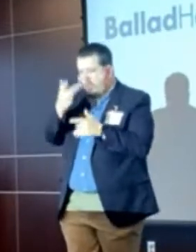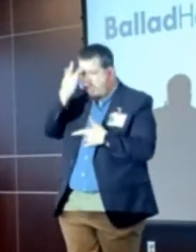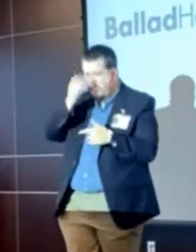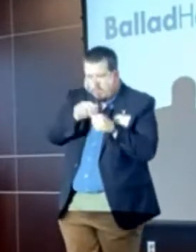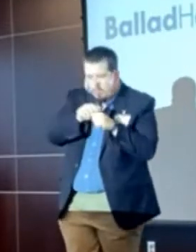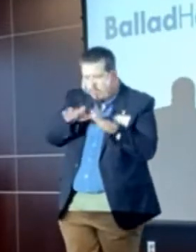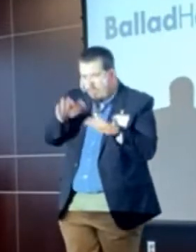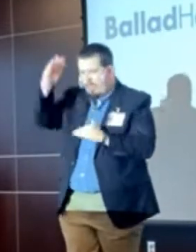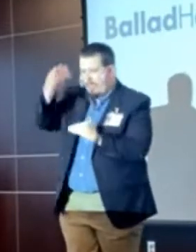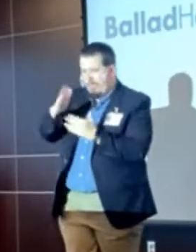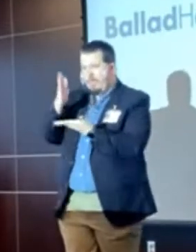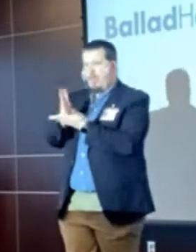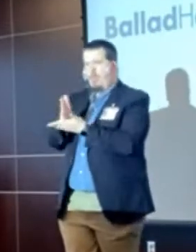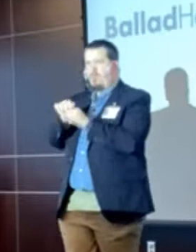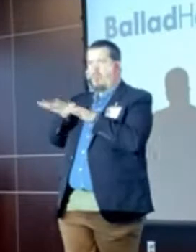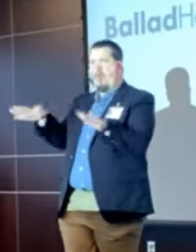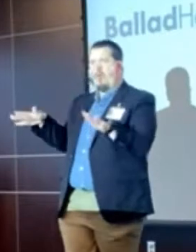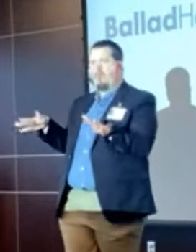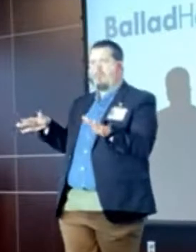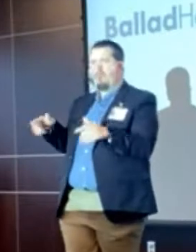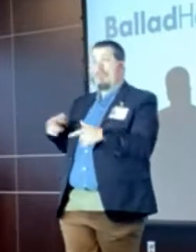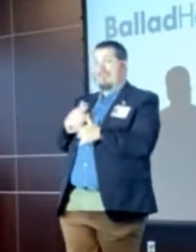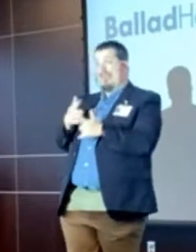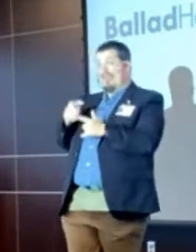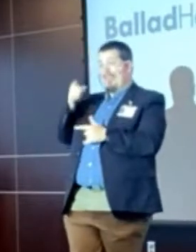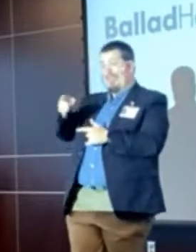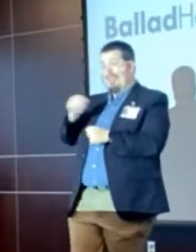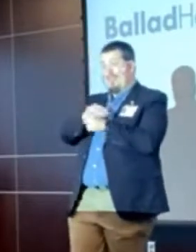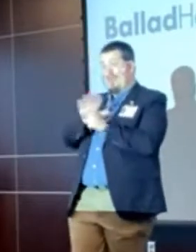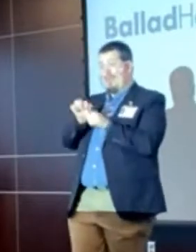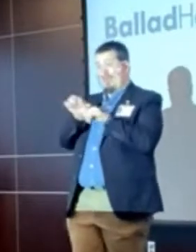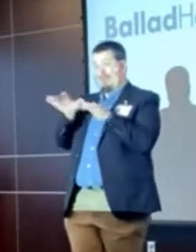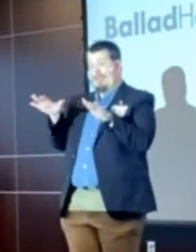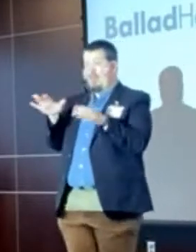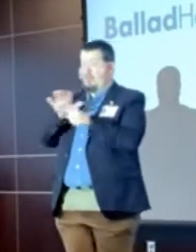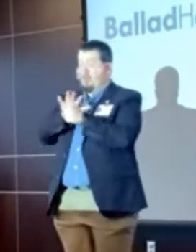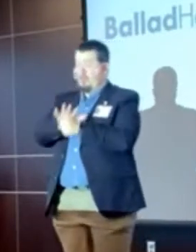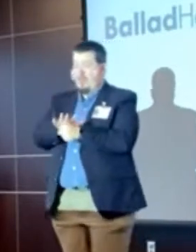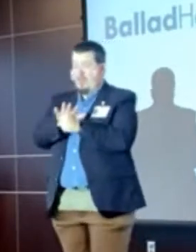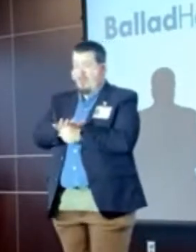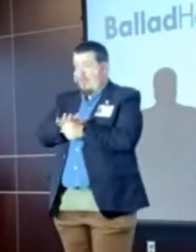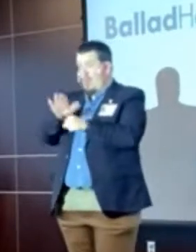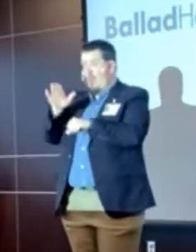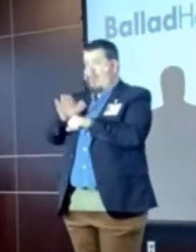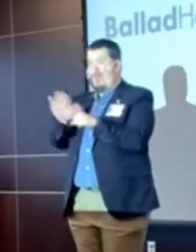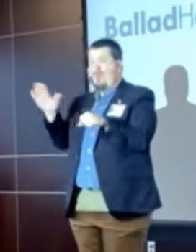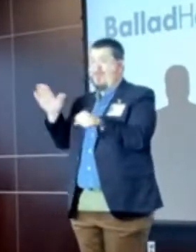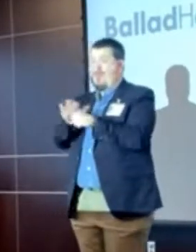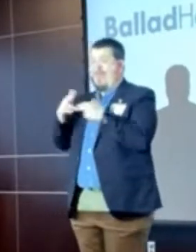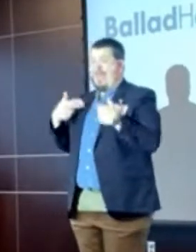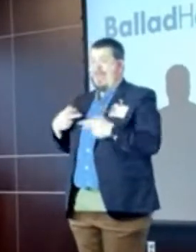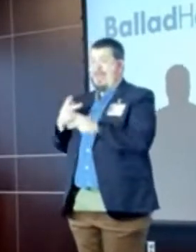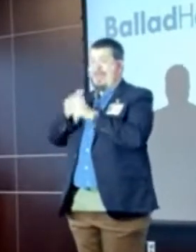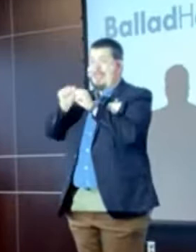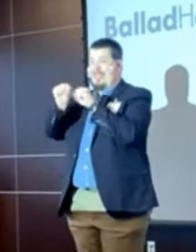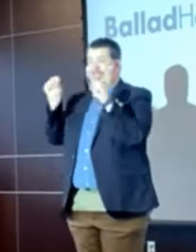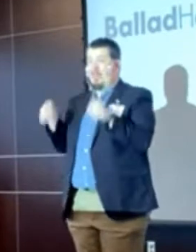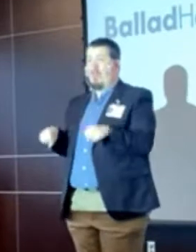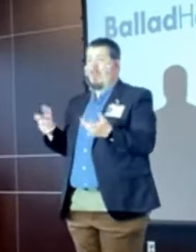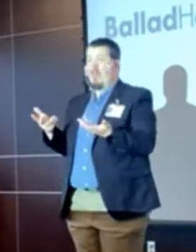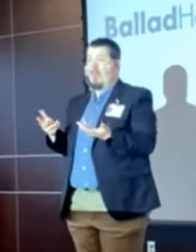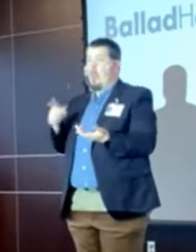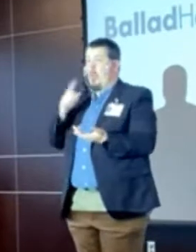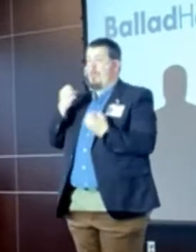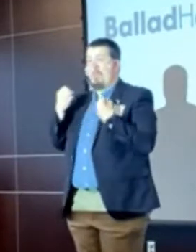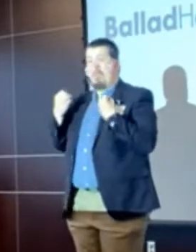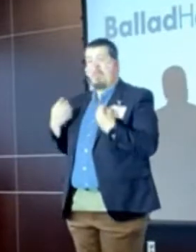was minimized. This pandemic has put an enormous strain on our entire healthcare system. Many of